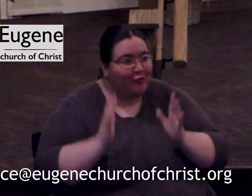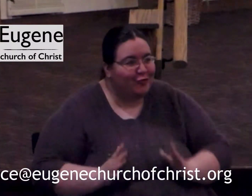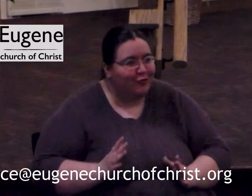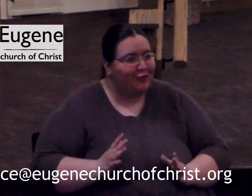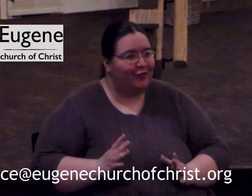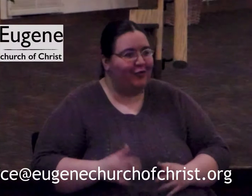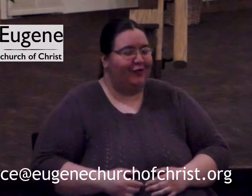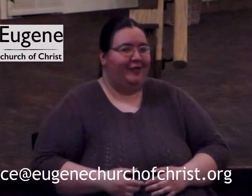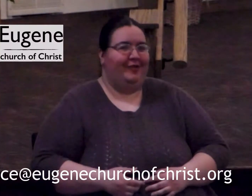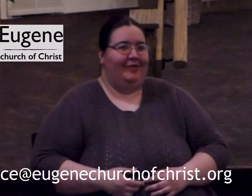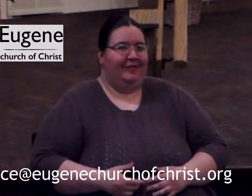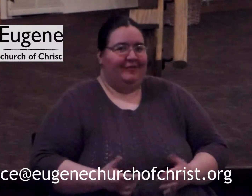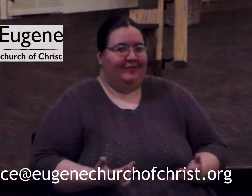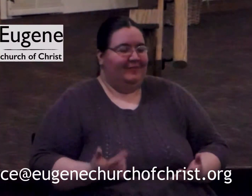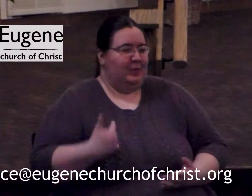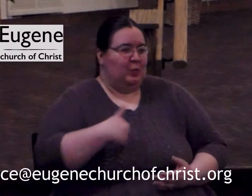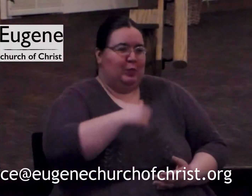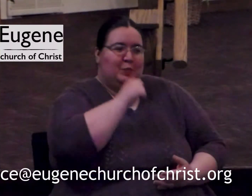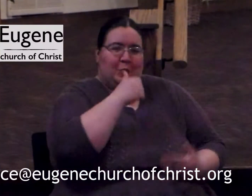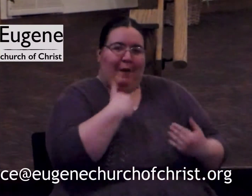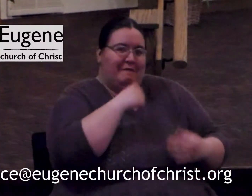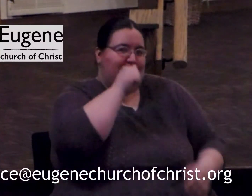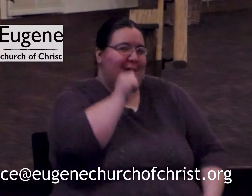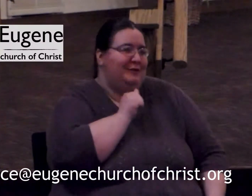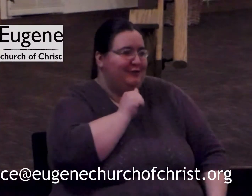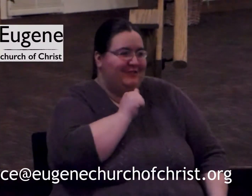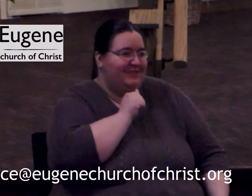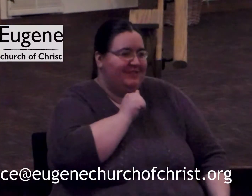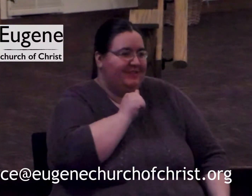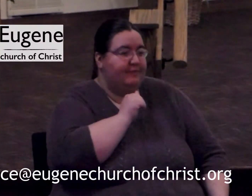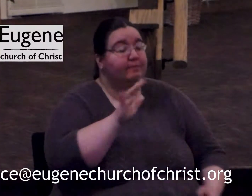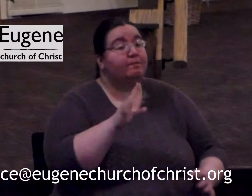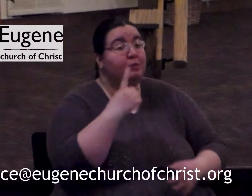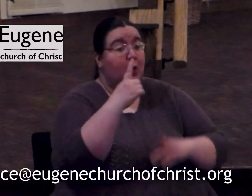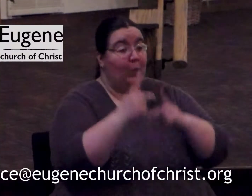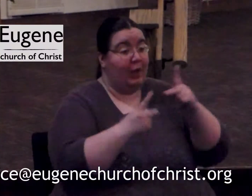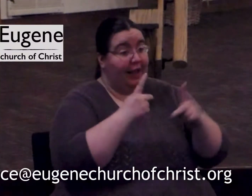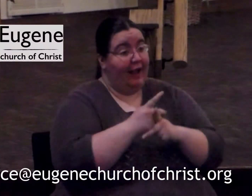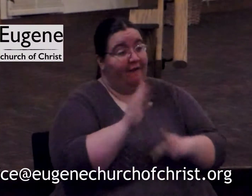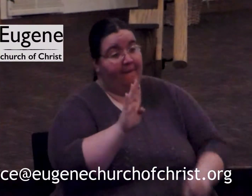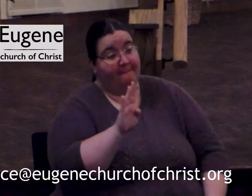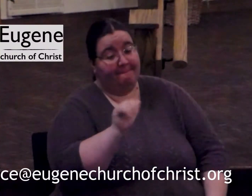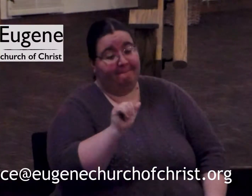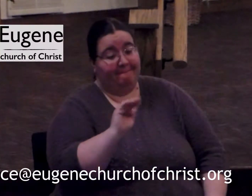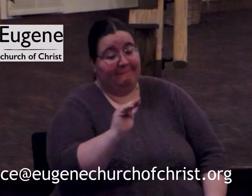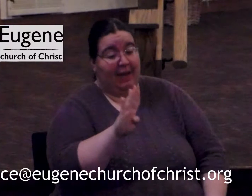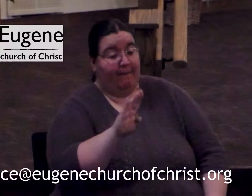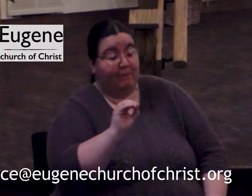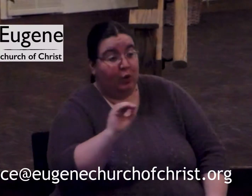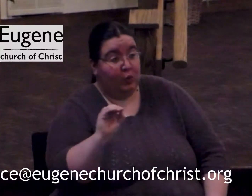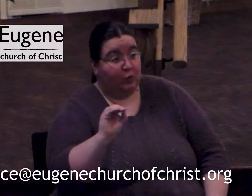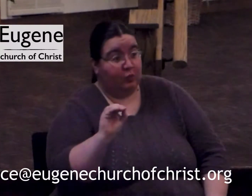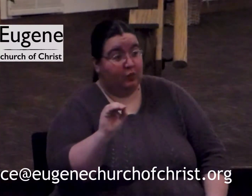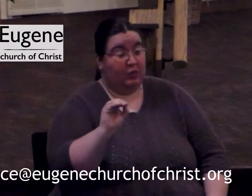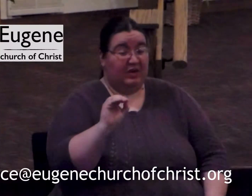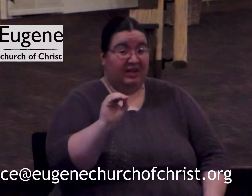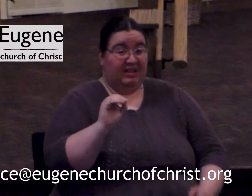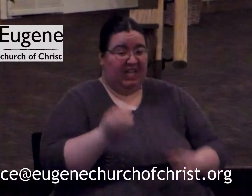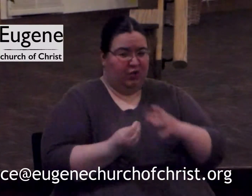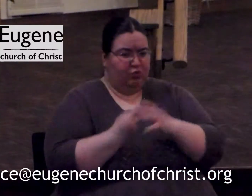We don't have the patience for that. There's a kind of bamboo in the Far East that they will plant this bamboo